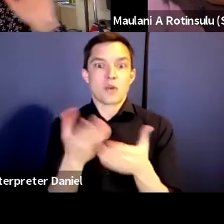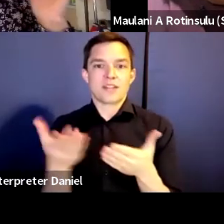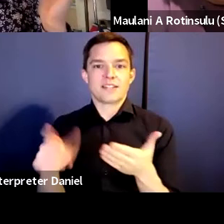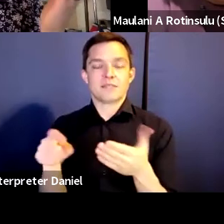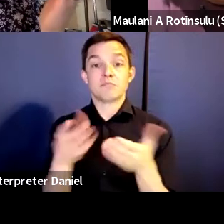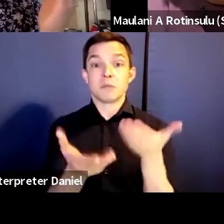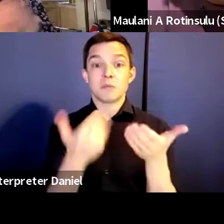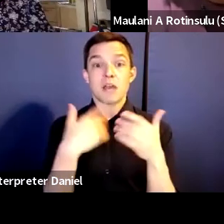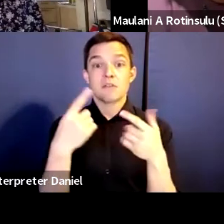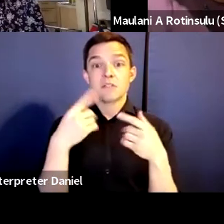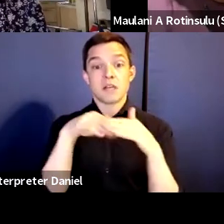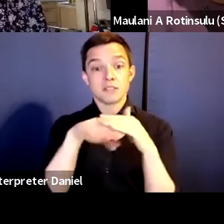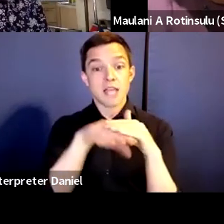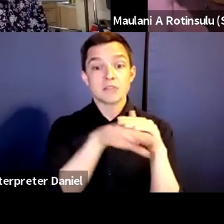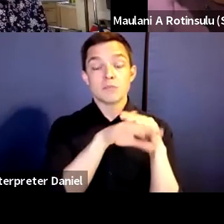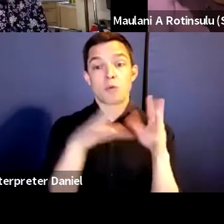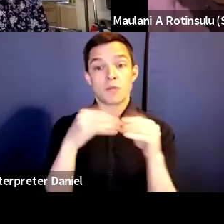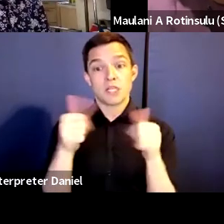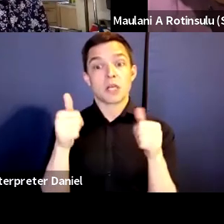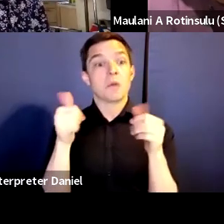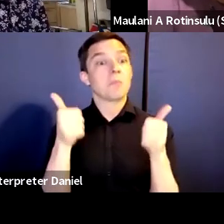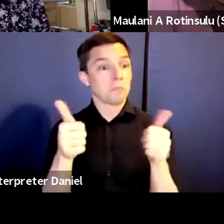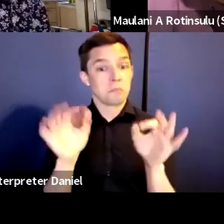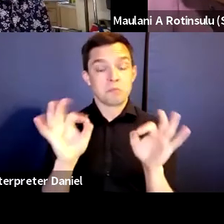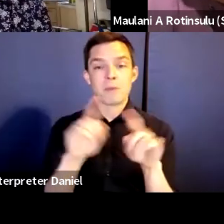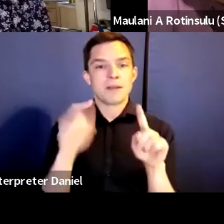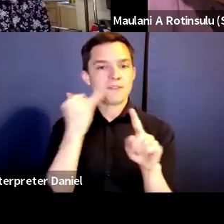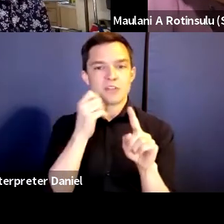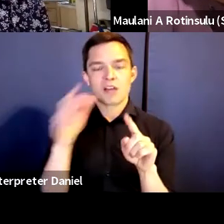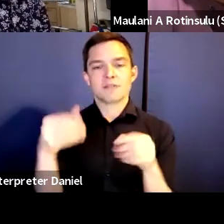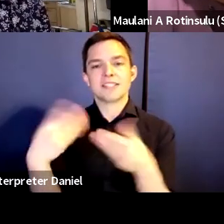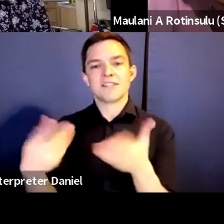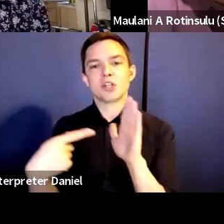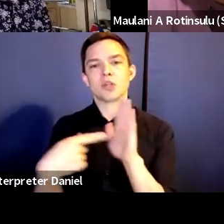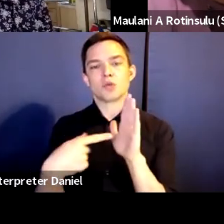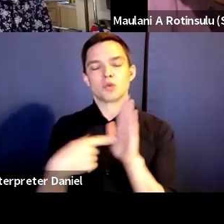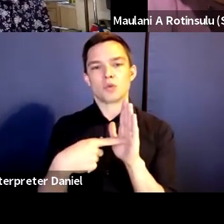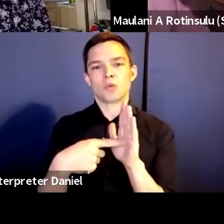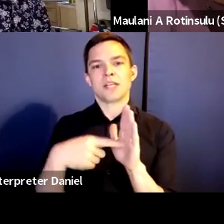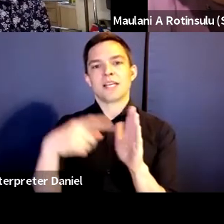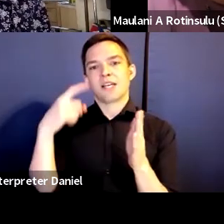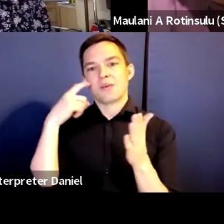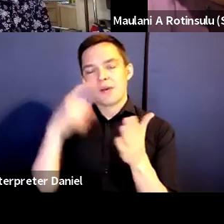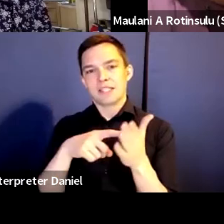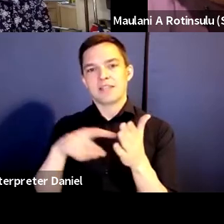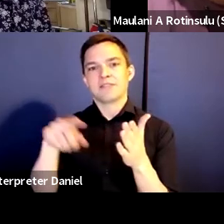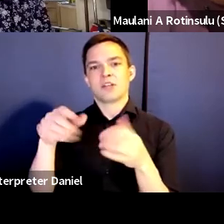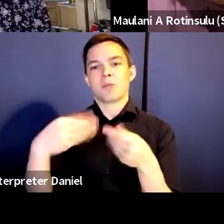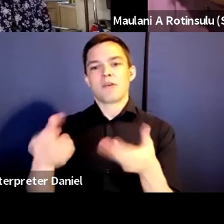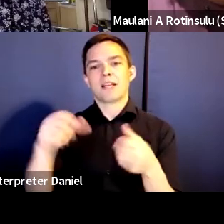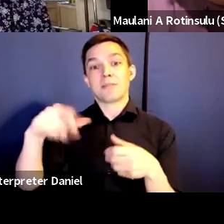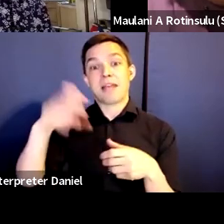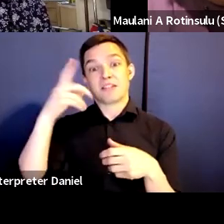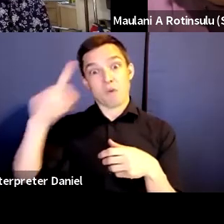accessible meeting, but if you're not giving due deference to the views and giving space for the disability